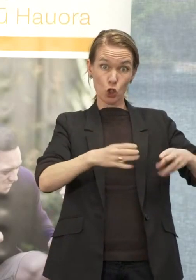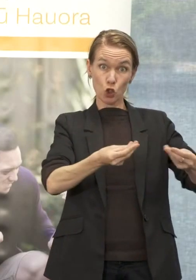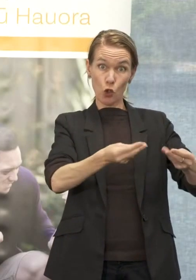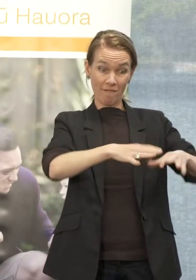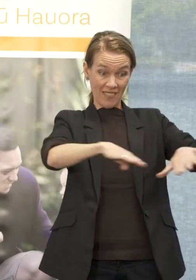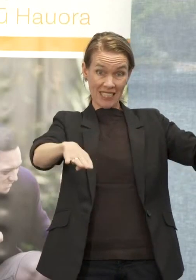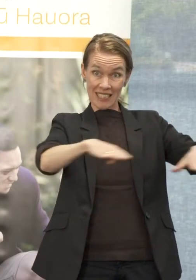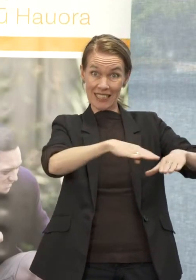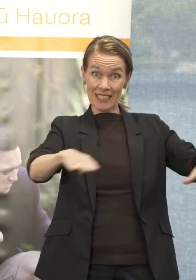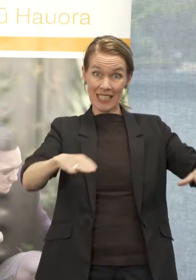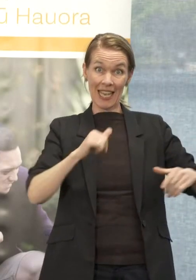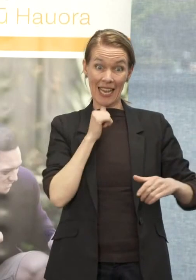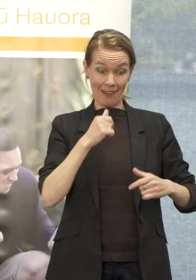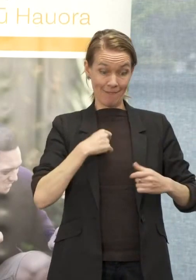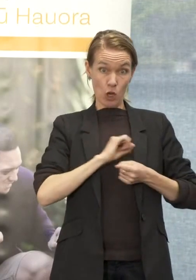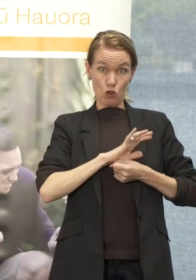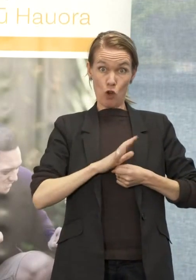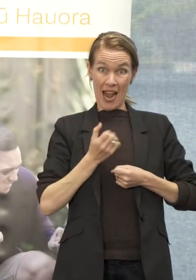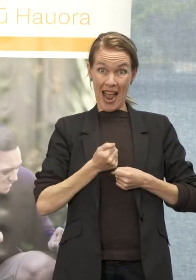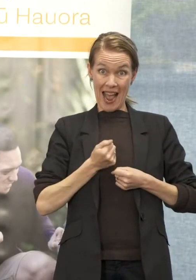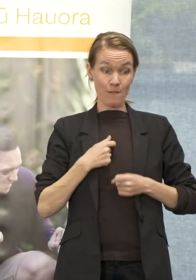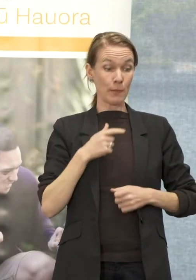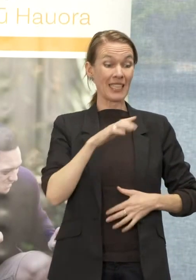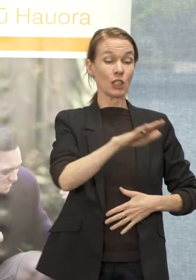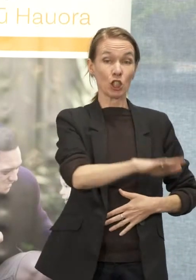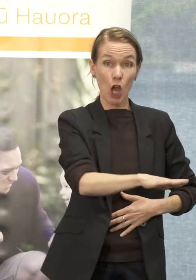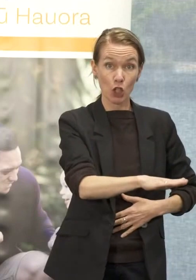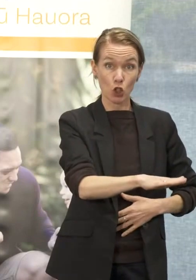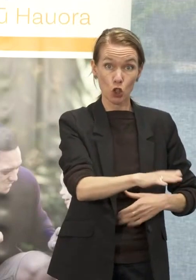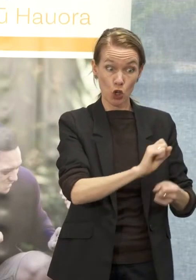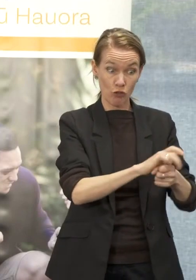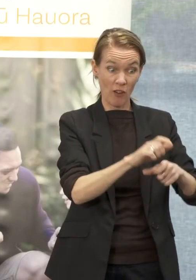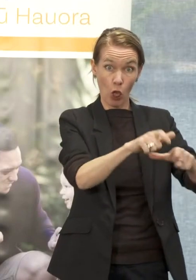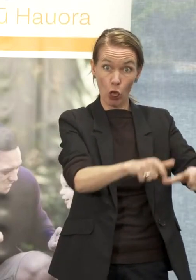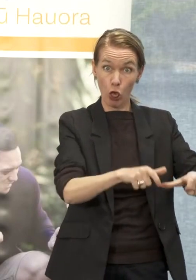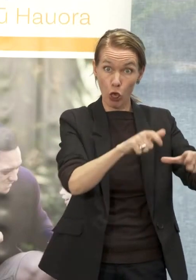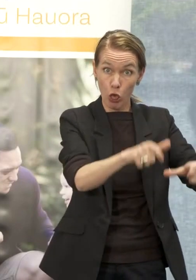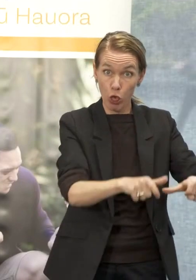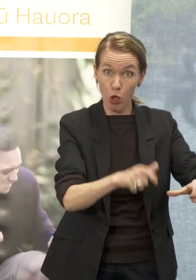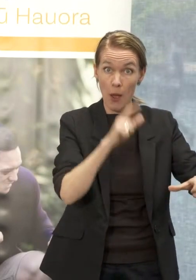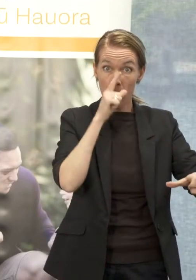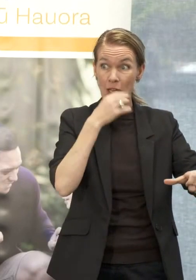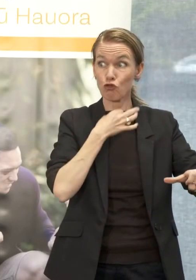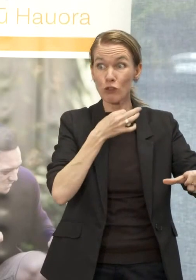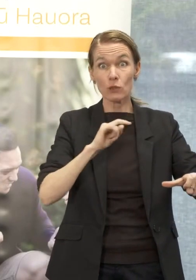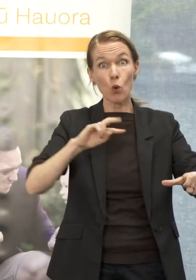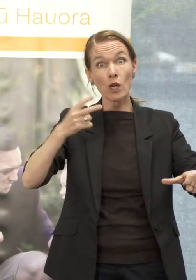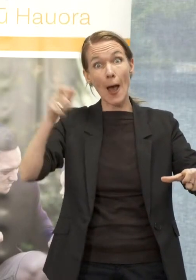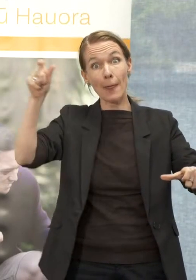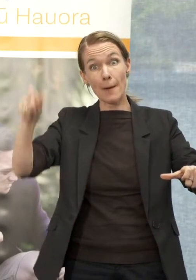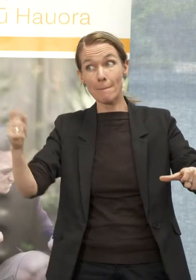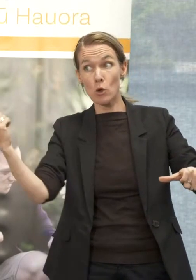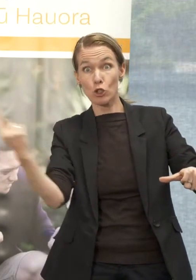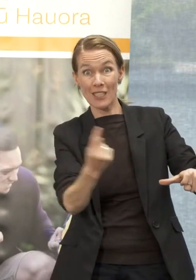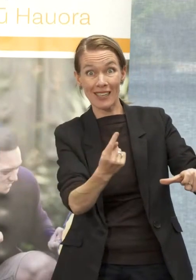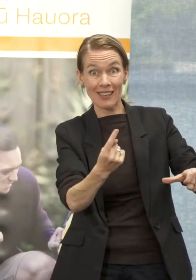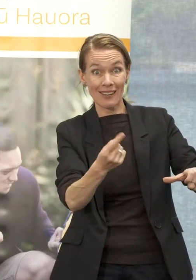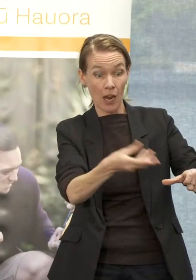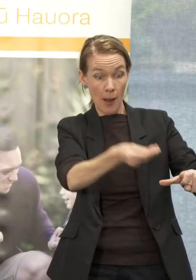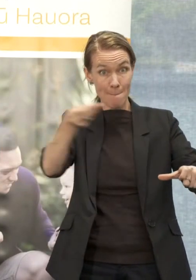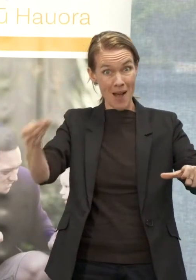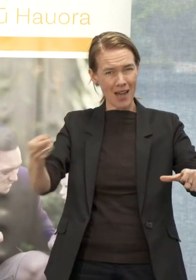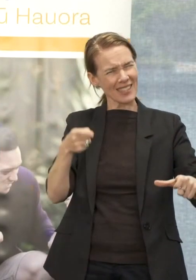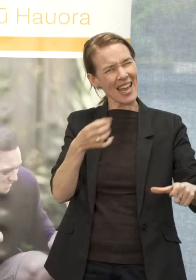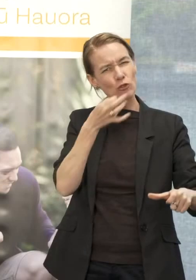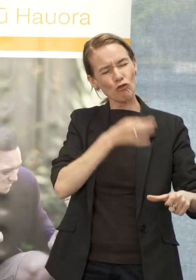surface contamination can be a cause of COVID transmission. I think we've got a couple of very specific examples now